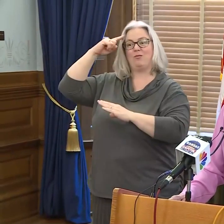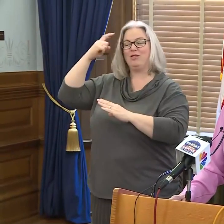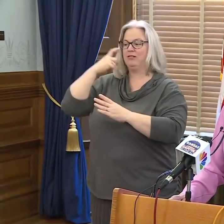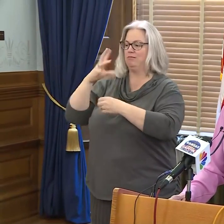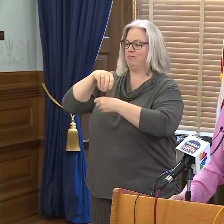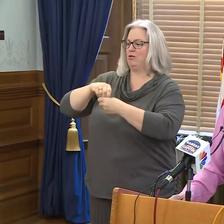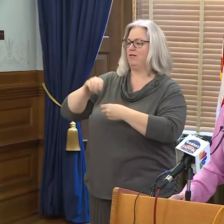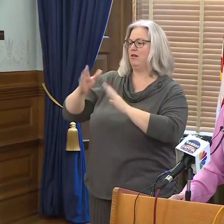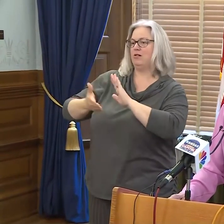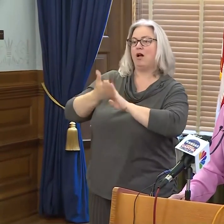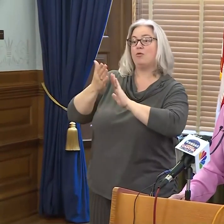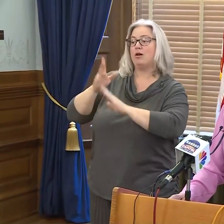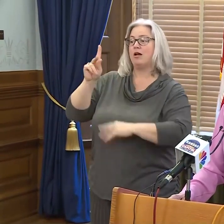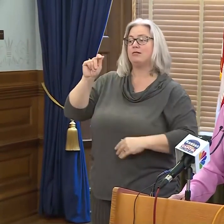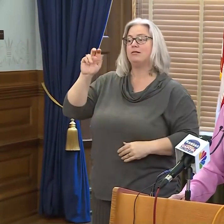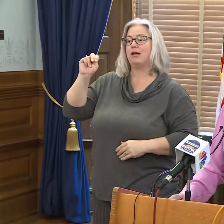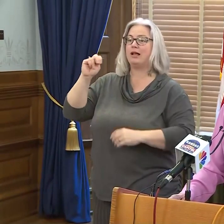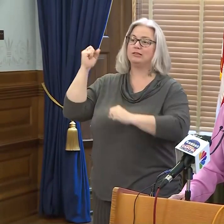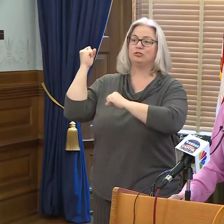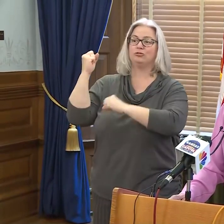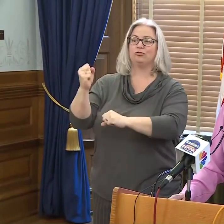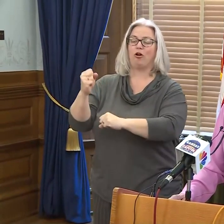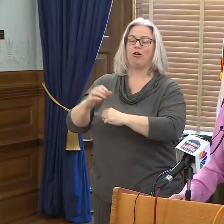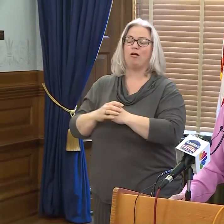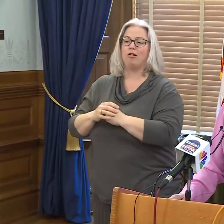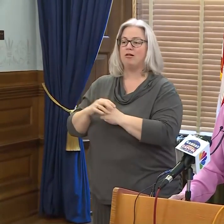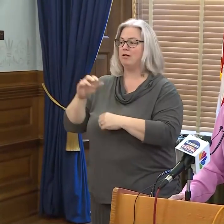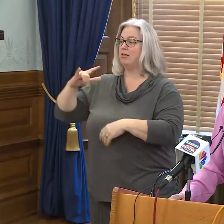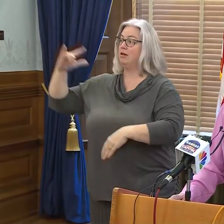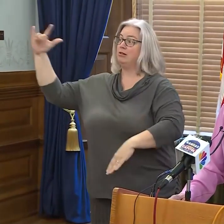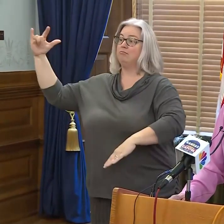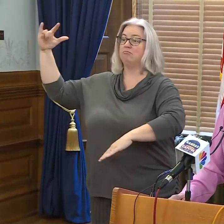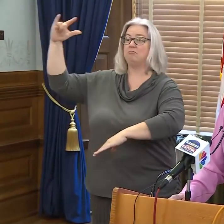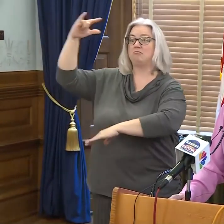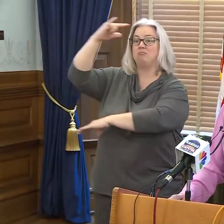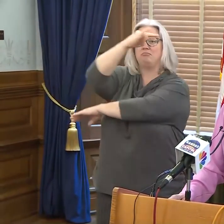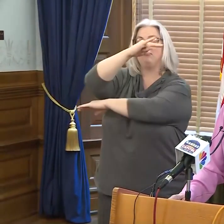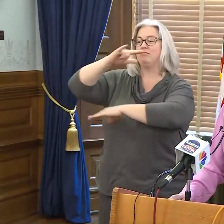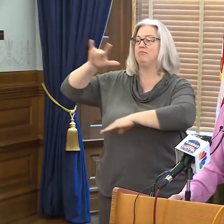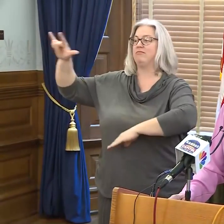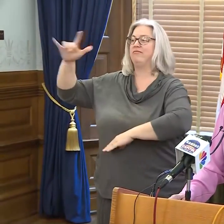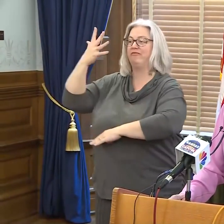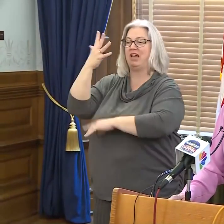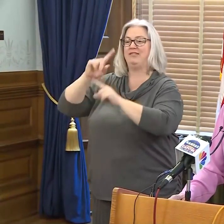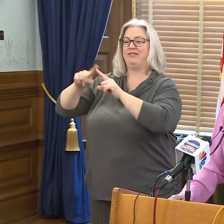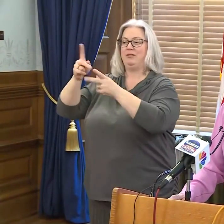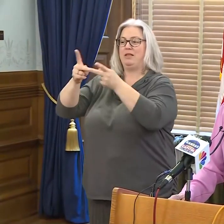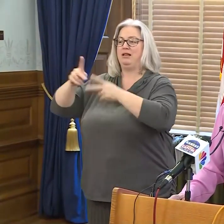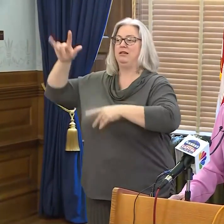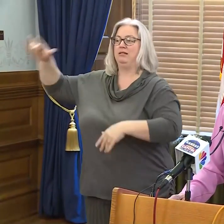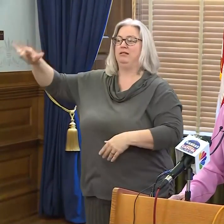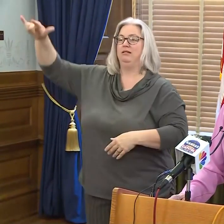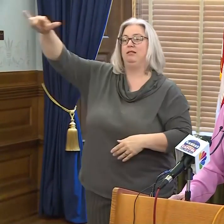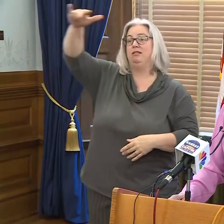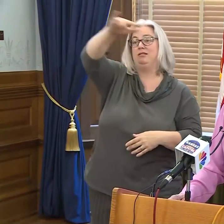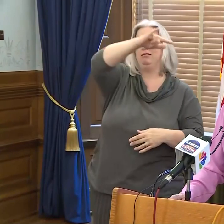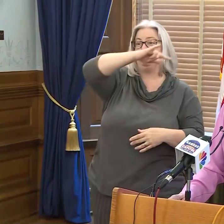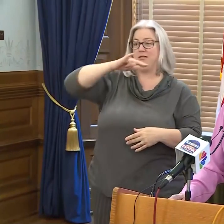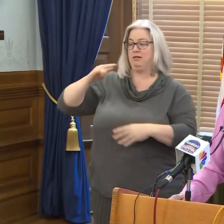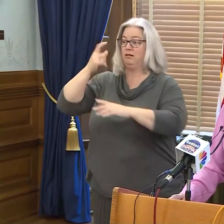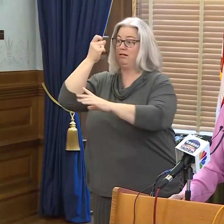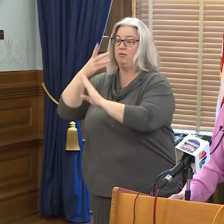of Operation Kansas Strong. The tanker flew over 5 locations in Topeka today, and before